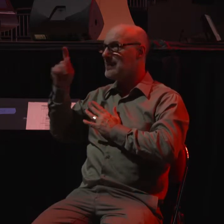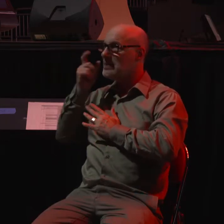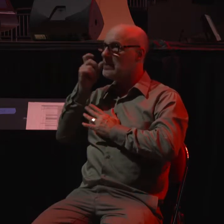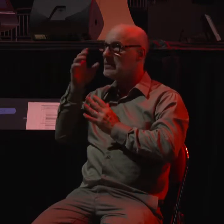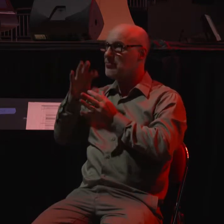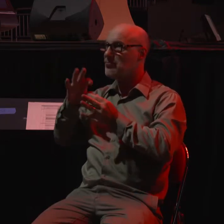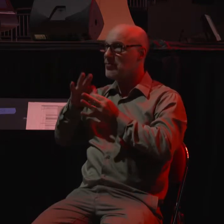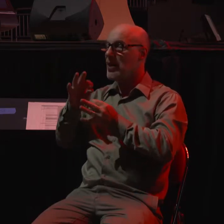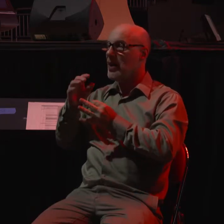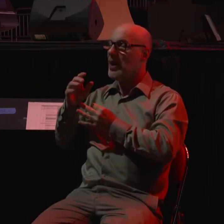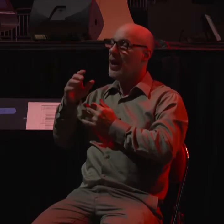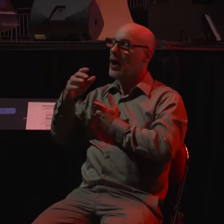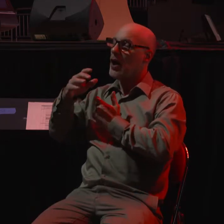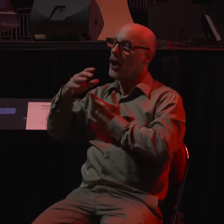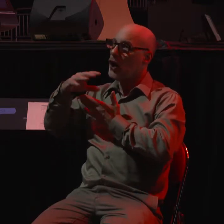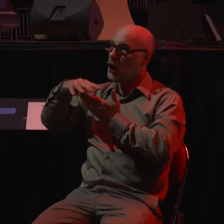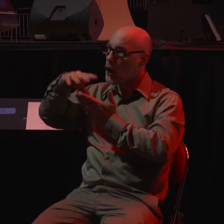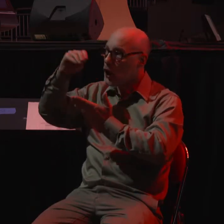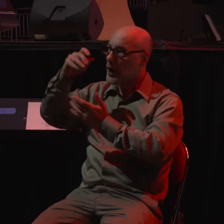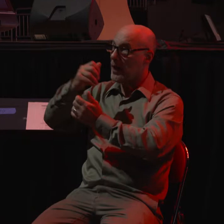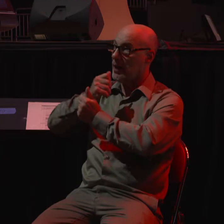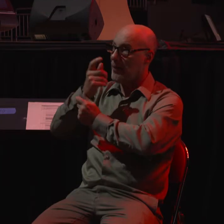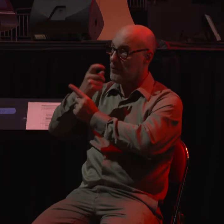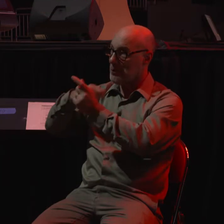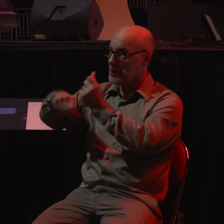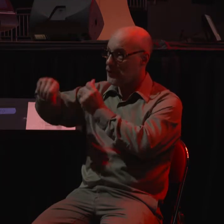our influence for justice. Obviously,